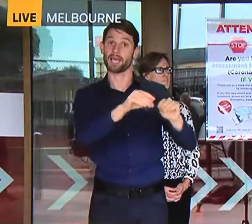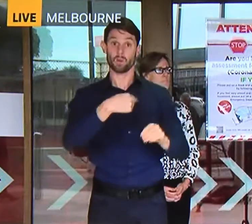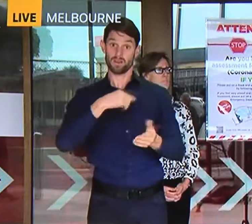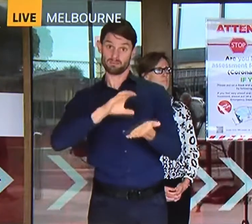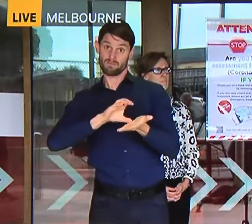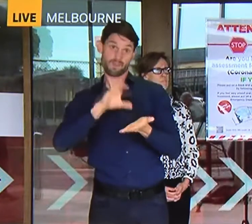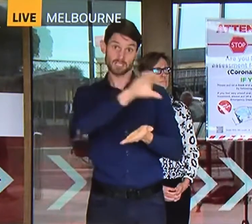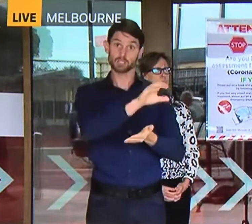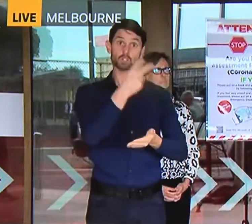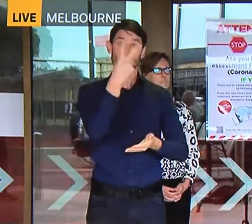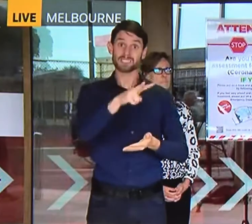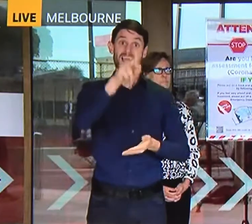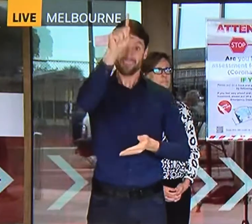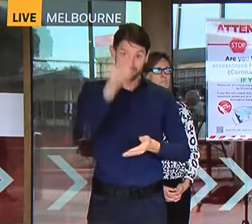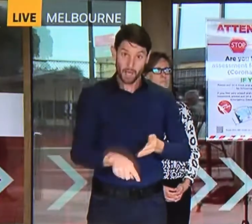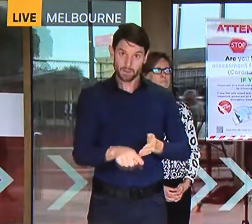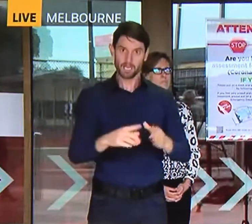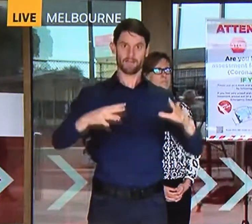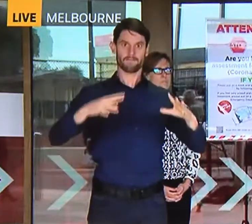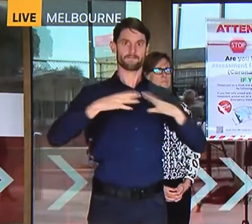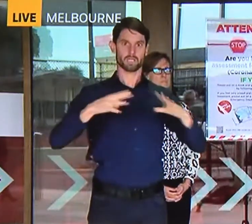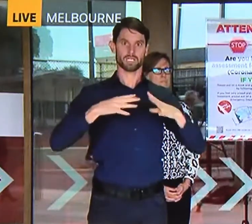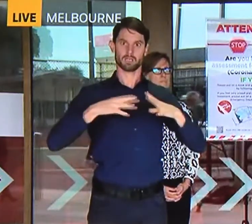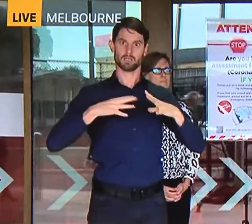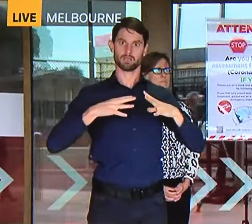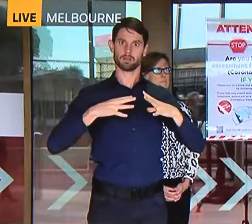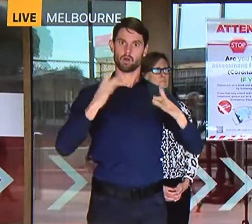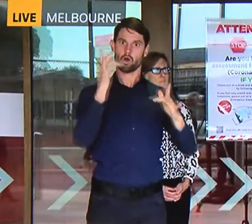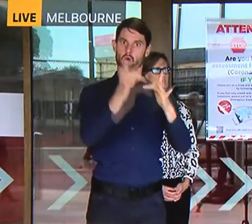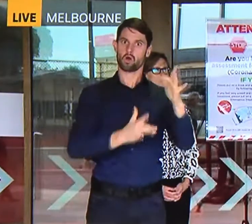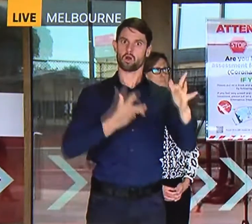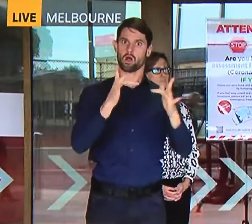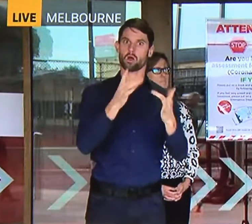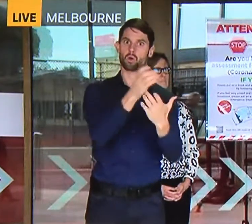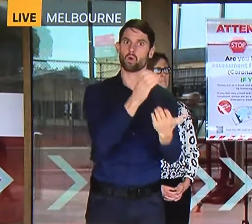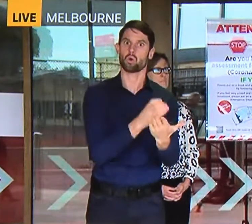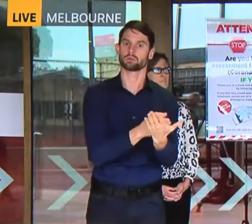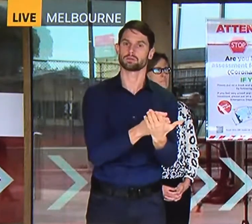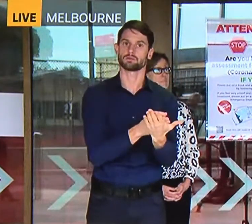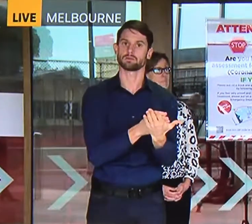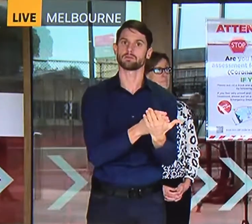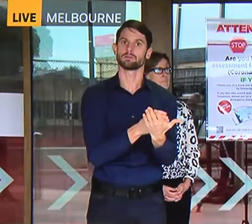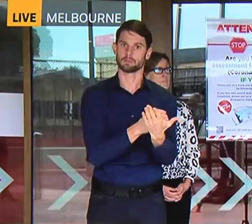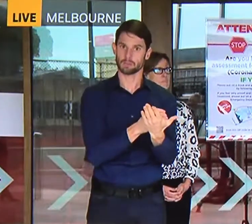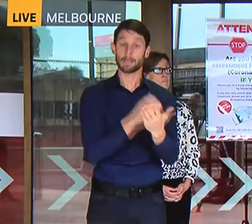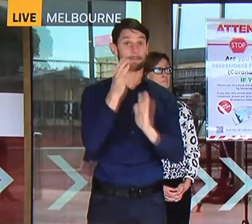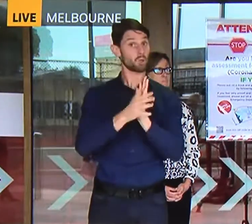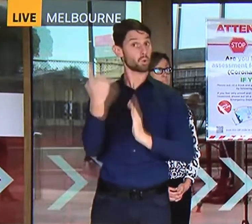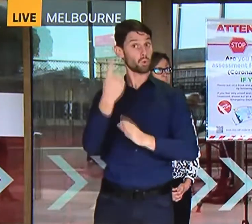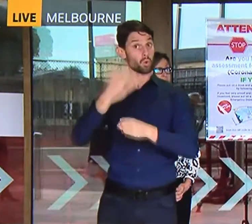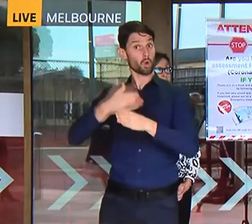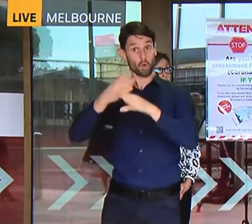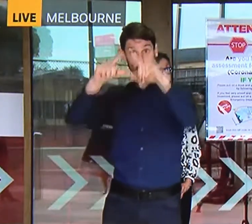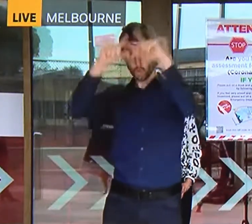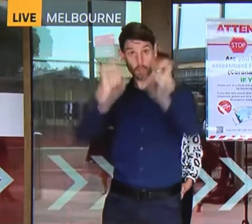20,000 free treatments and free online courses to take existing nurses to lift them to